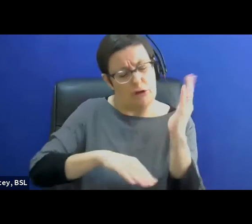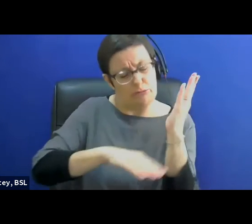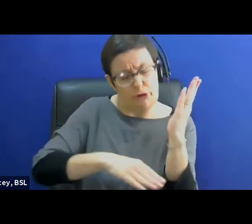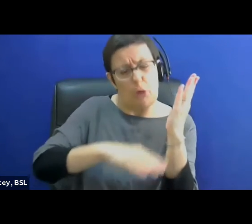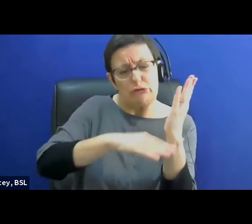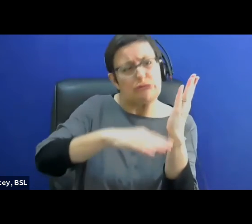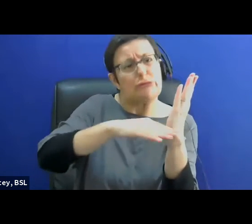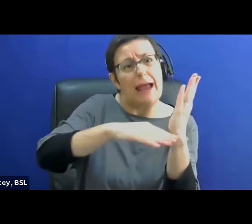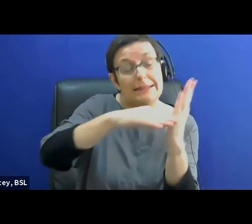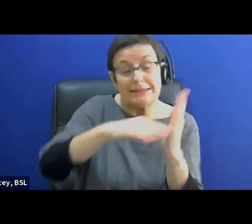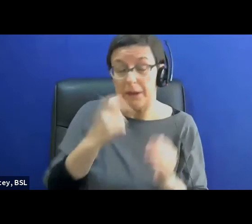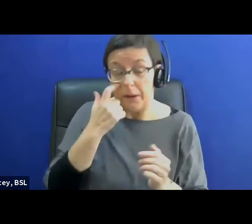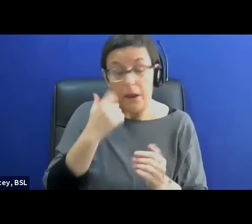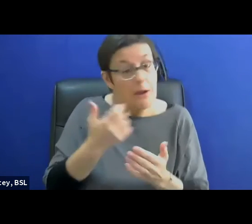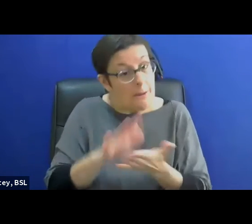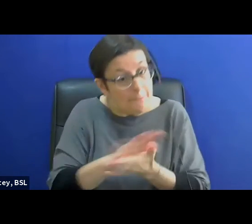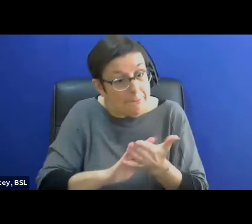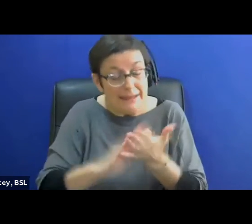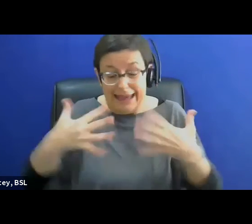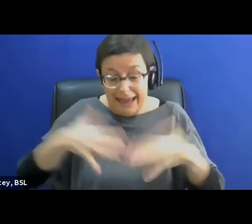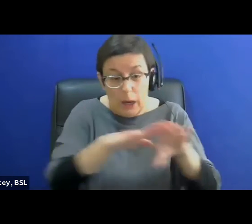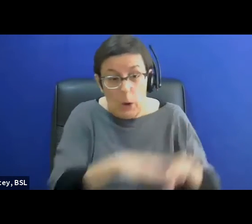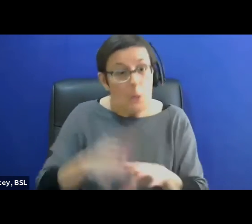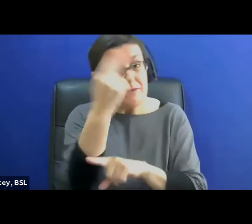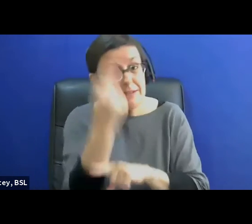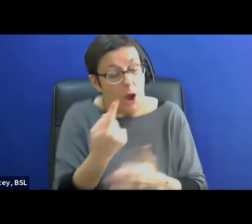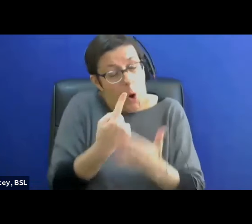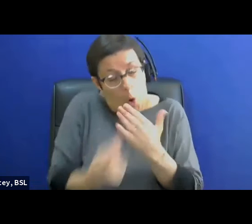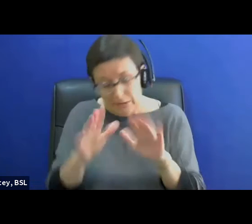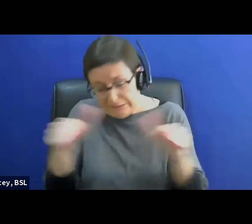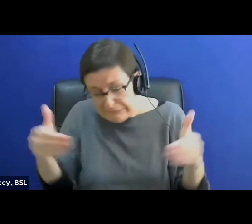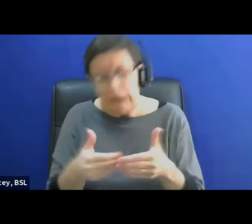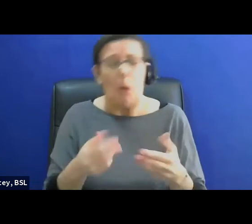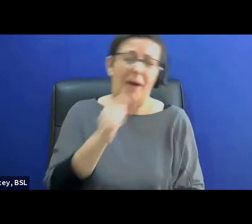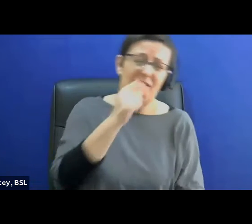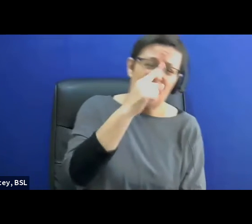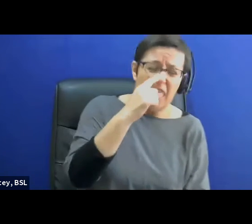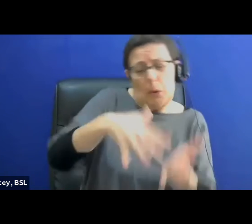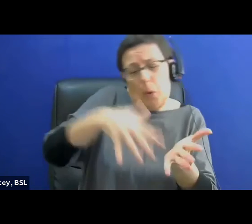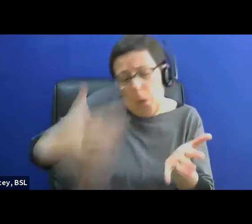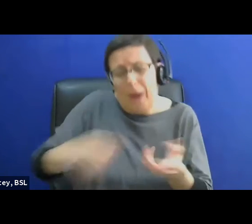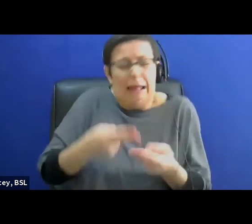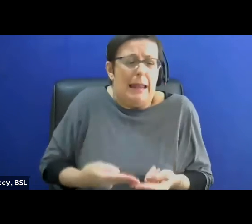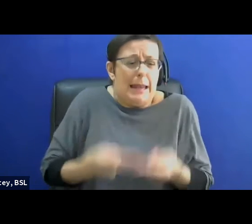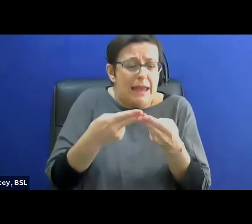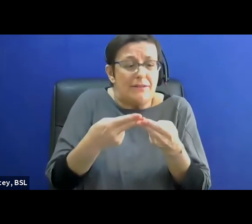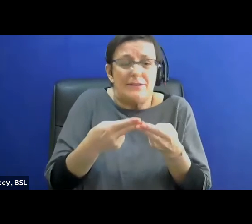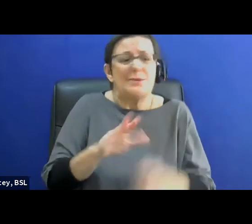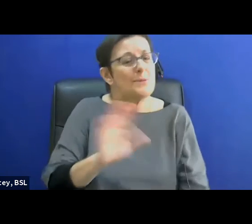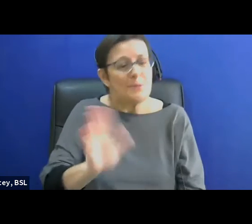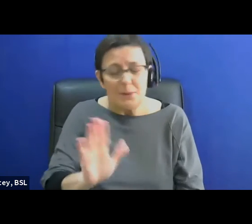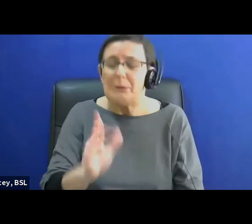big fancy ramps in. It's not always about putting lifts in and everything else like that. This was a